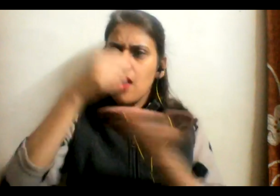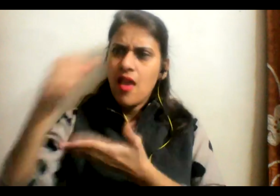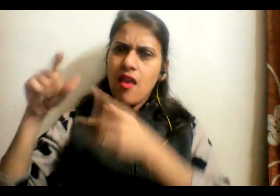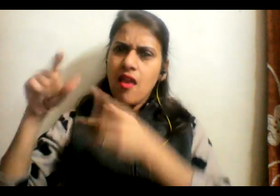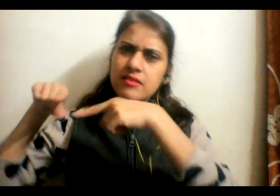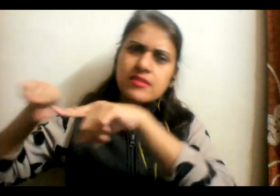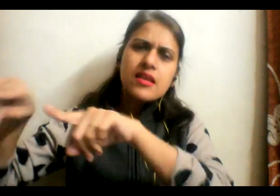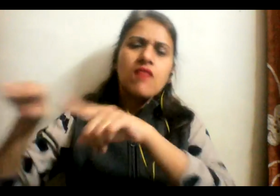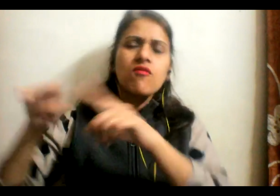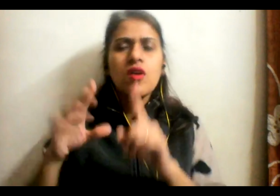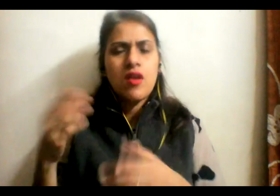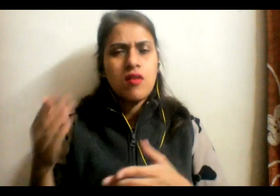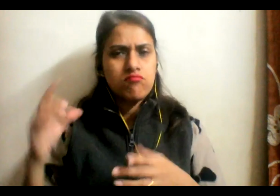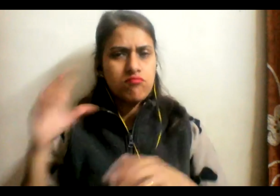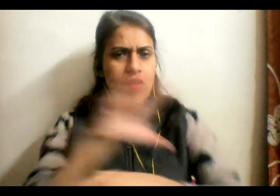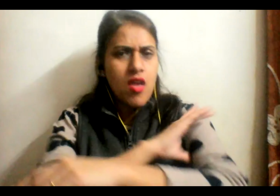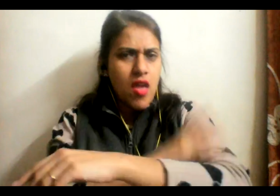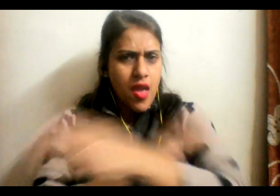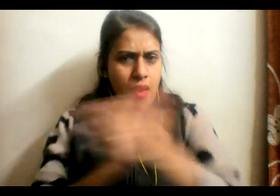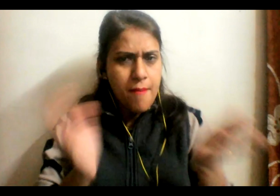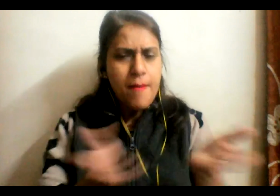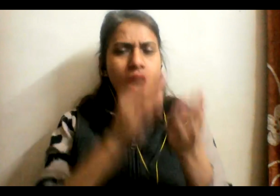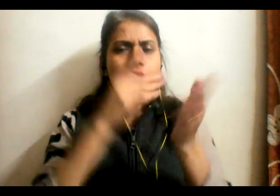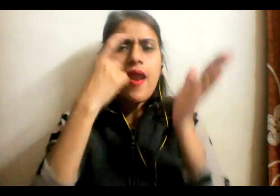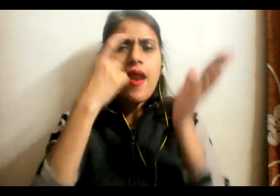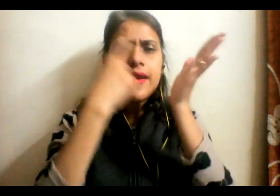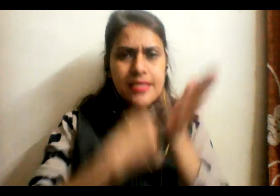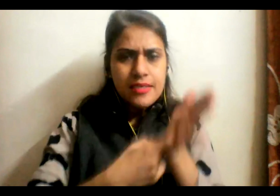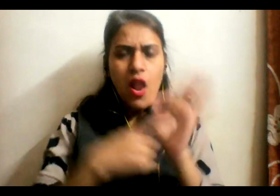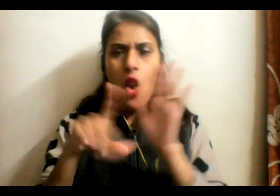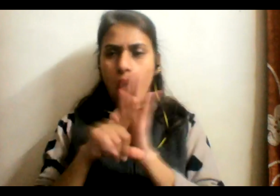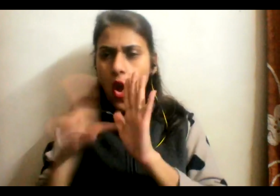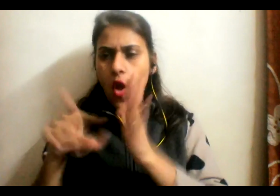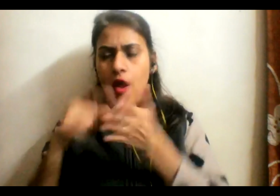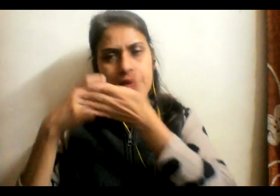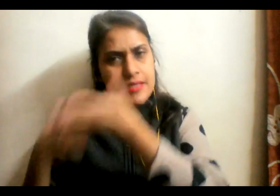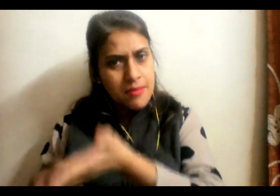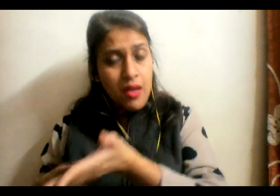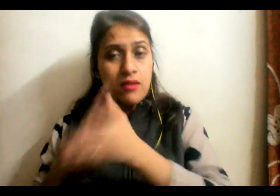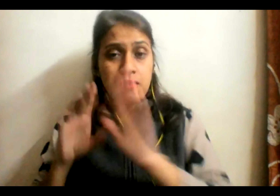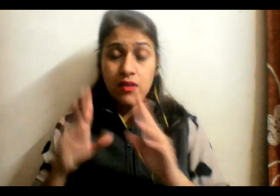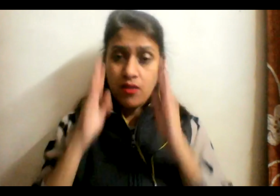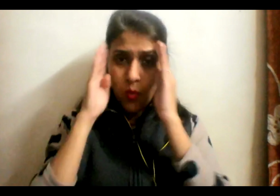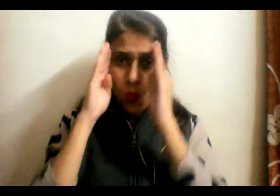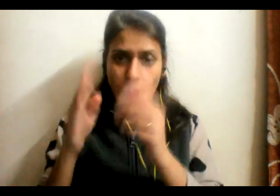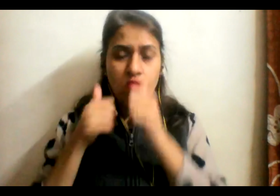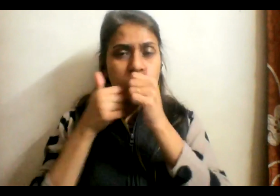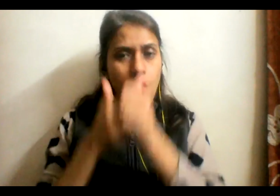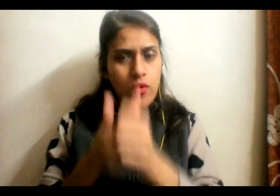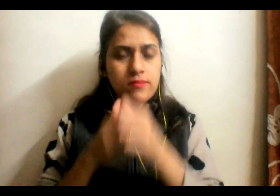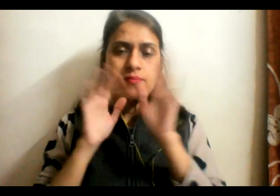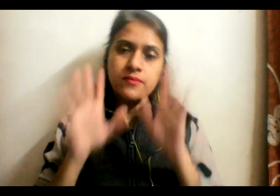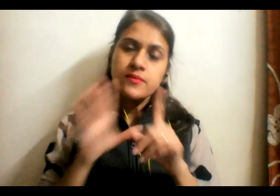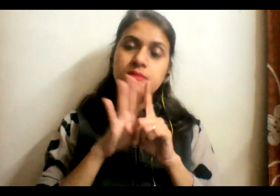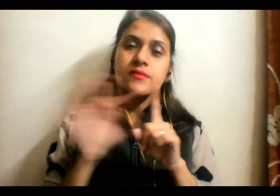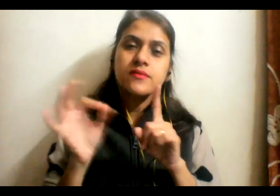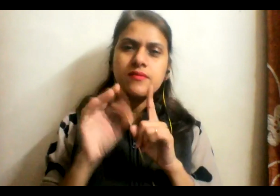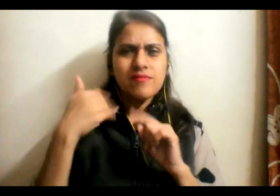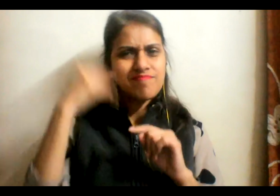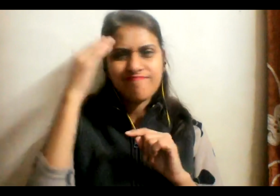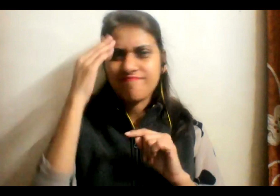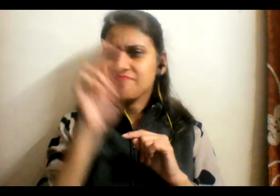disabilities and to empower them and to respect the law, that is the law of the land, also the constitution, because we all know 200